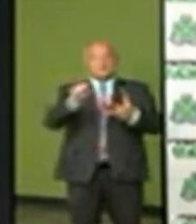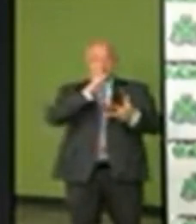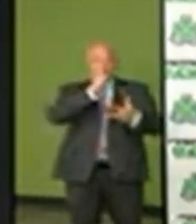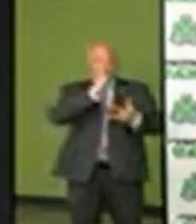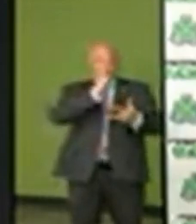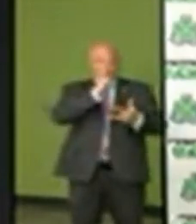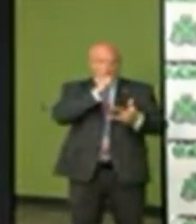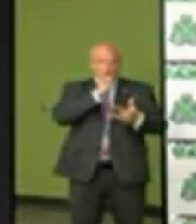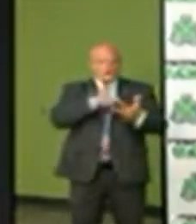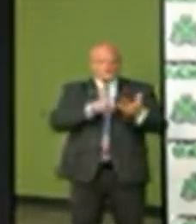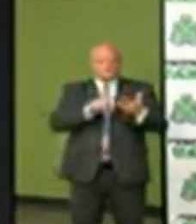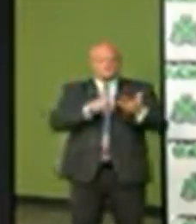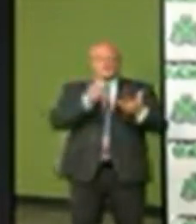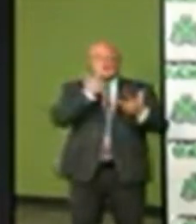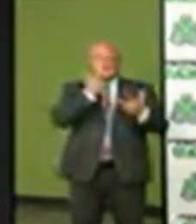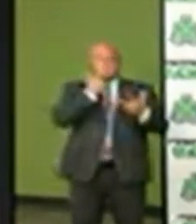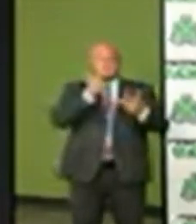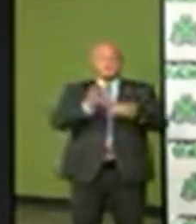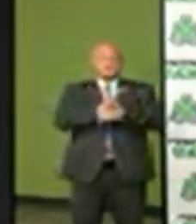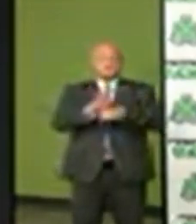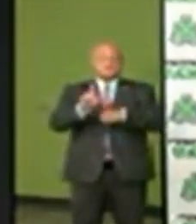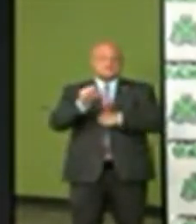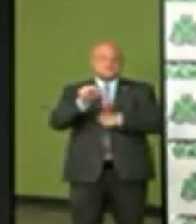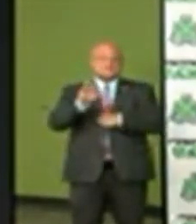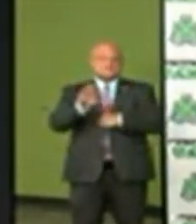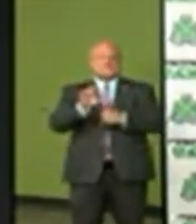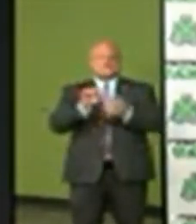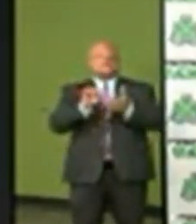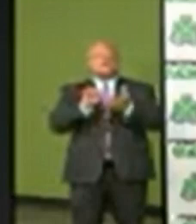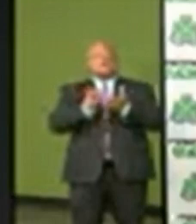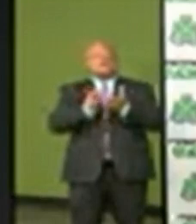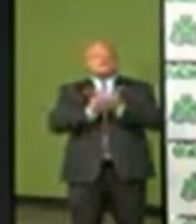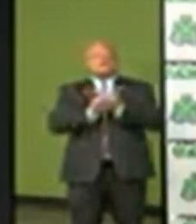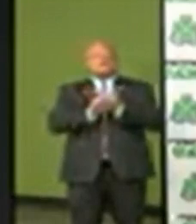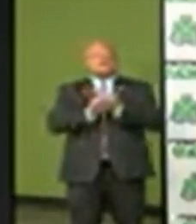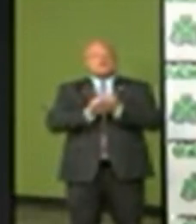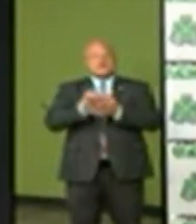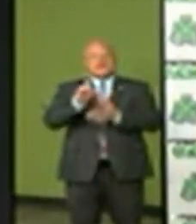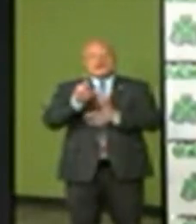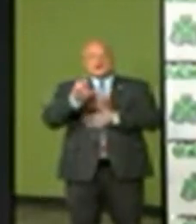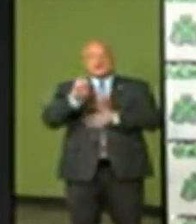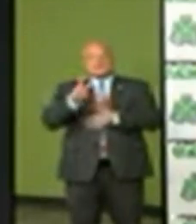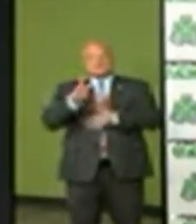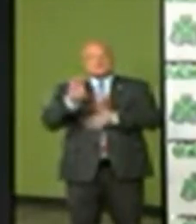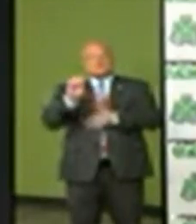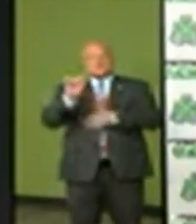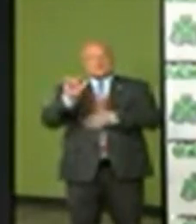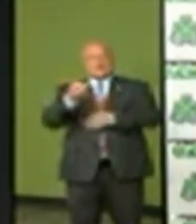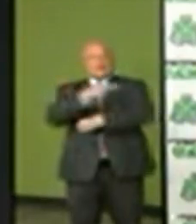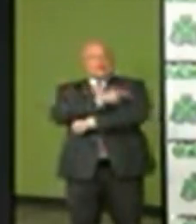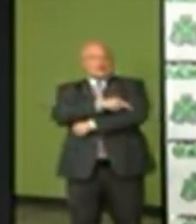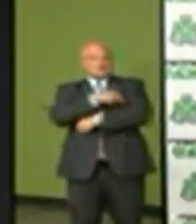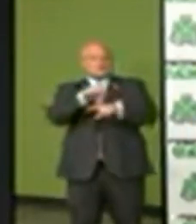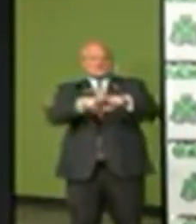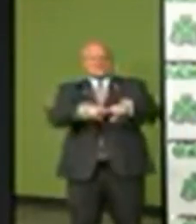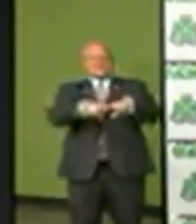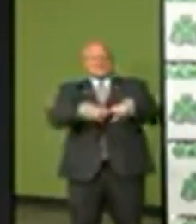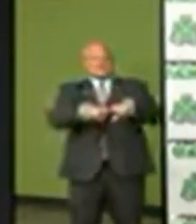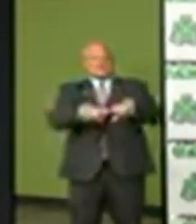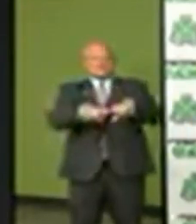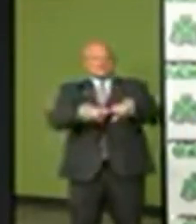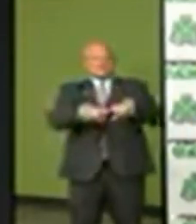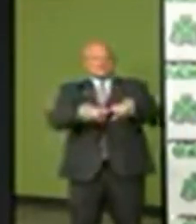orange, and the red is the commercial labs that the Drew County Hospital is dependent upon. It